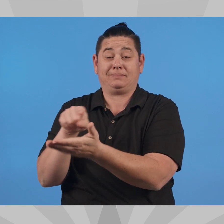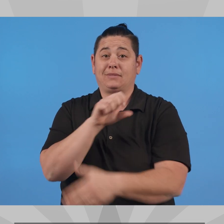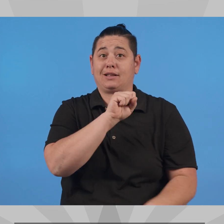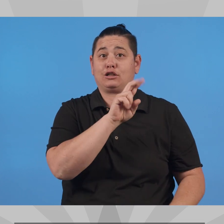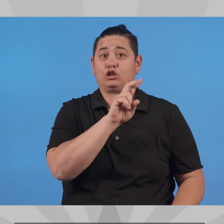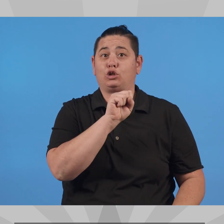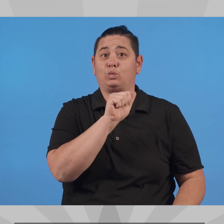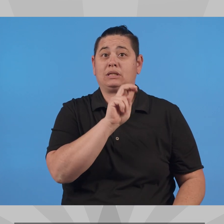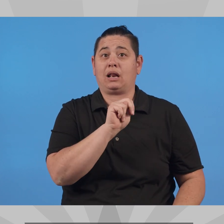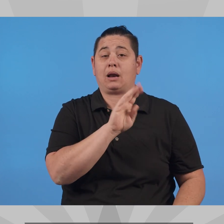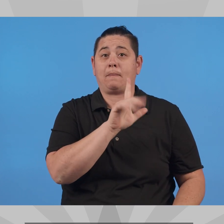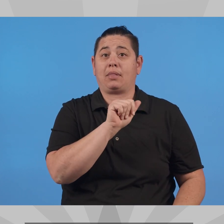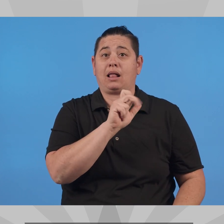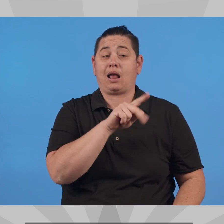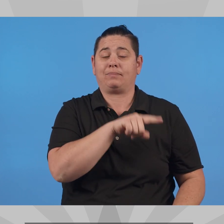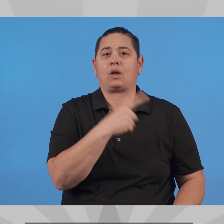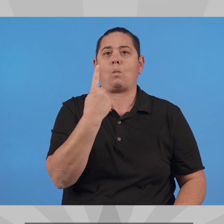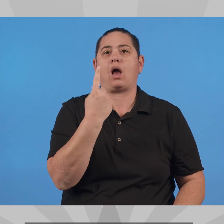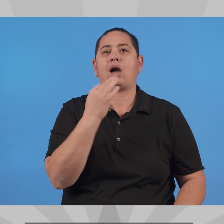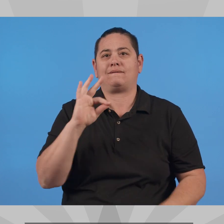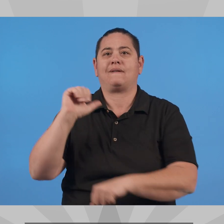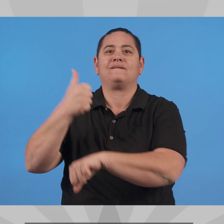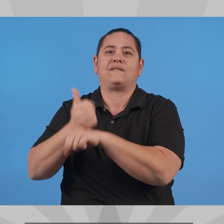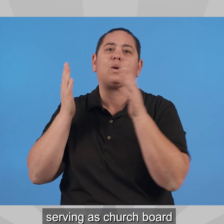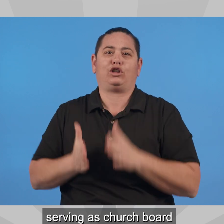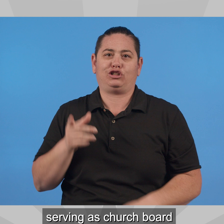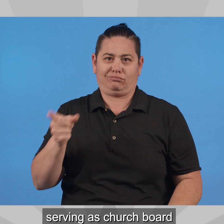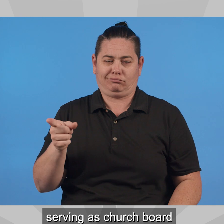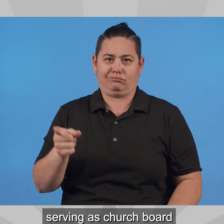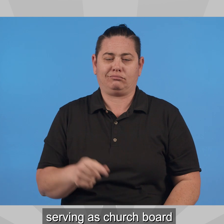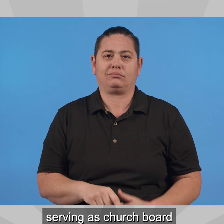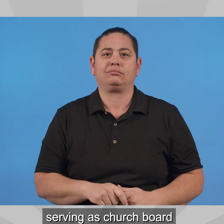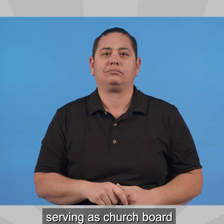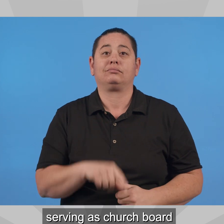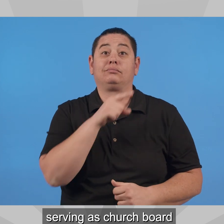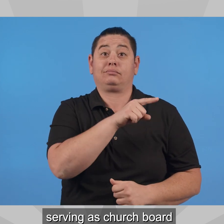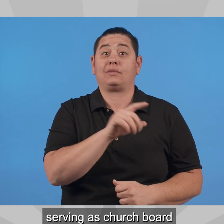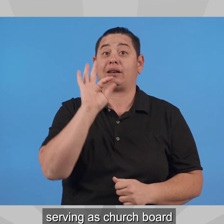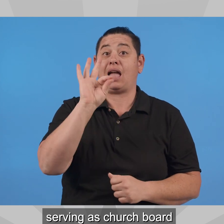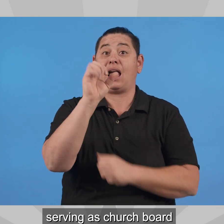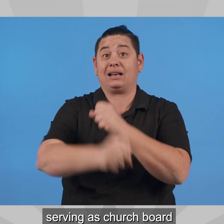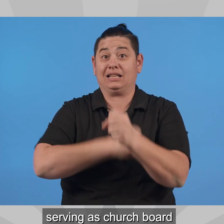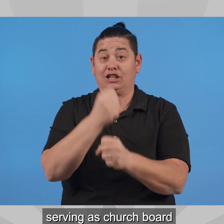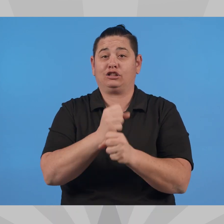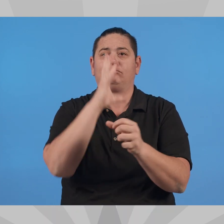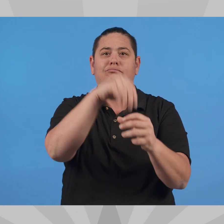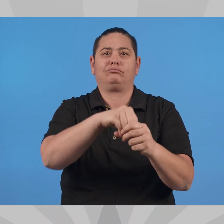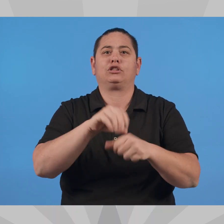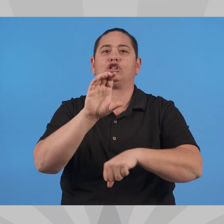Susan Black is a founding member of Adams Traditional Academy, serving as church board president for 9